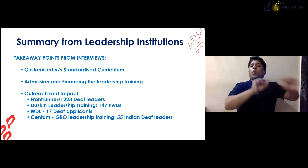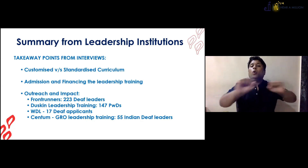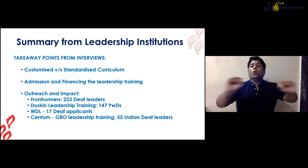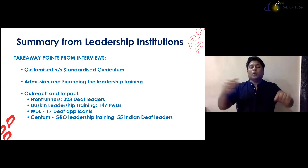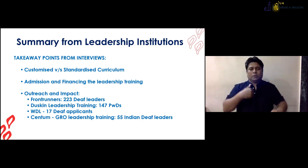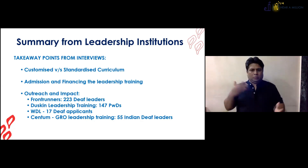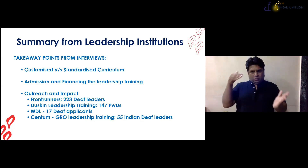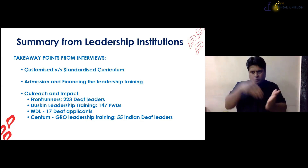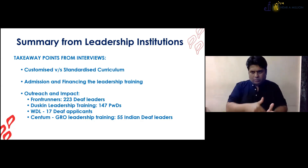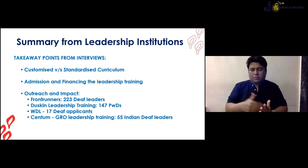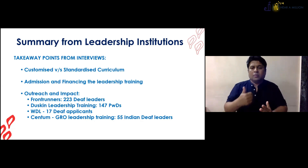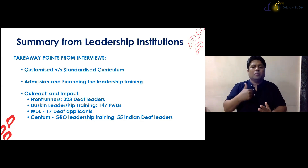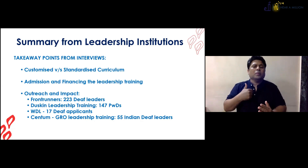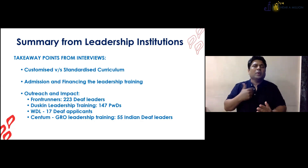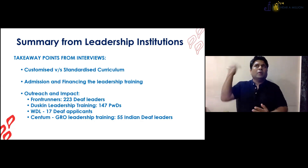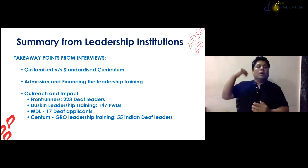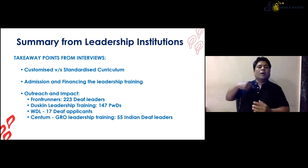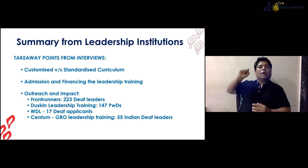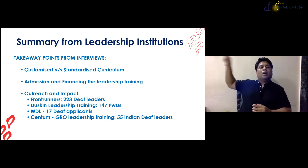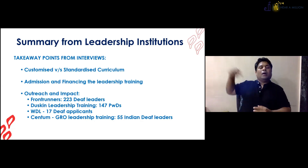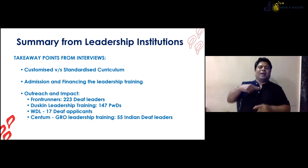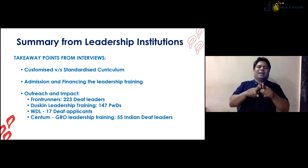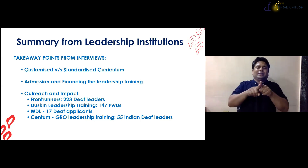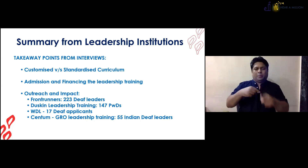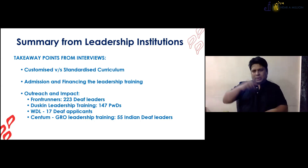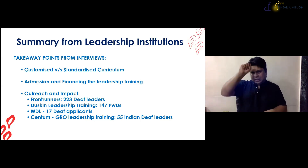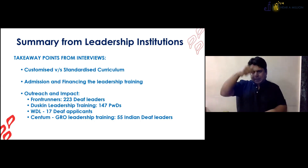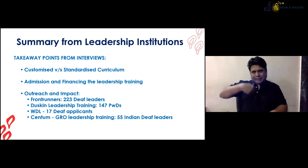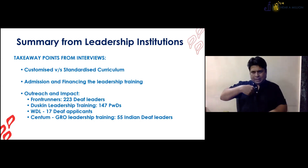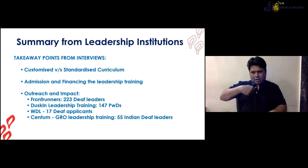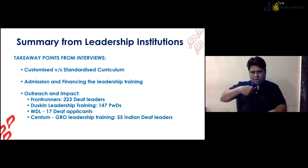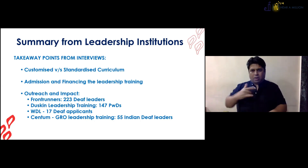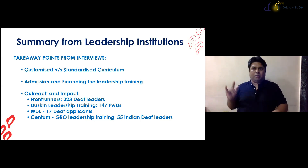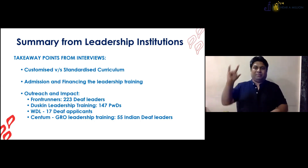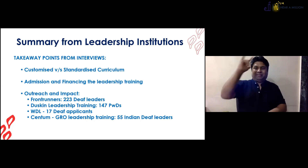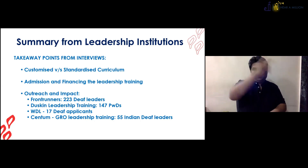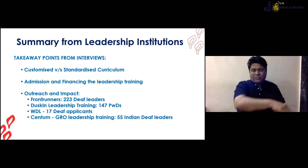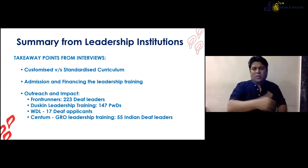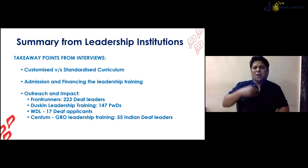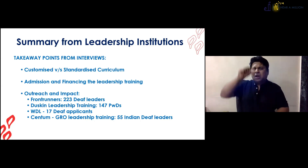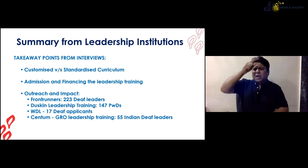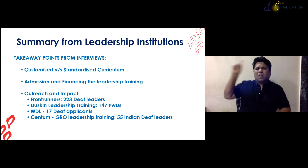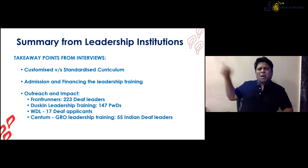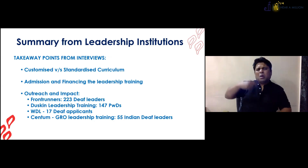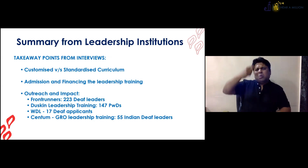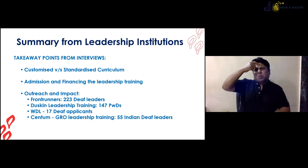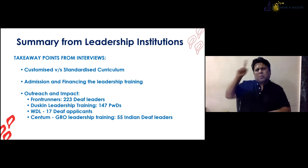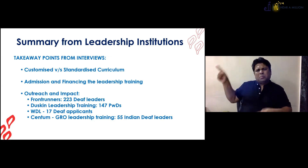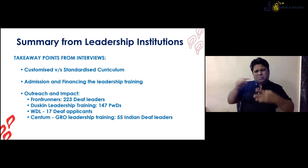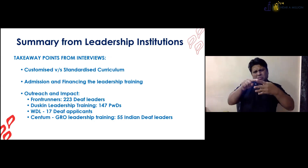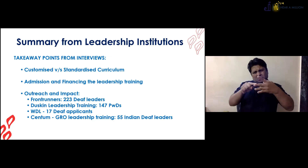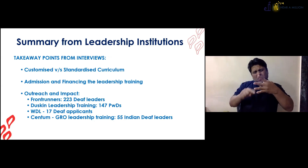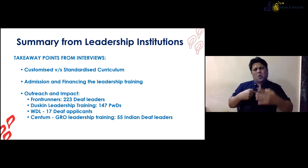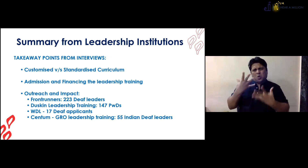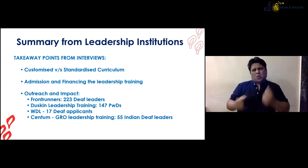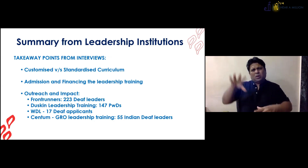So what they've learned is basically once they join, like for example, if I am from India and I go there and